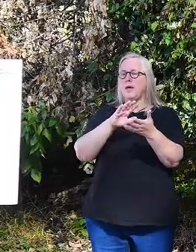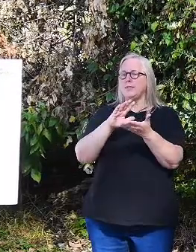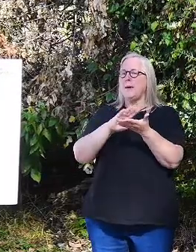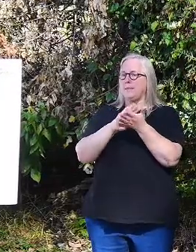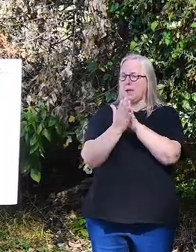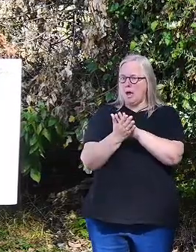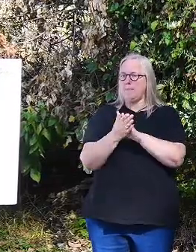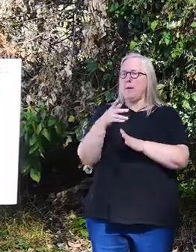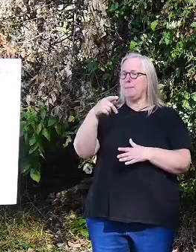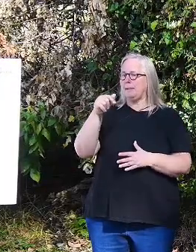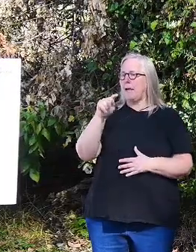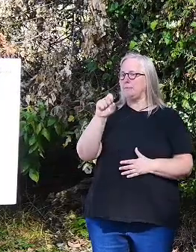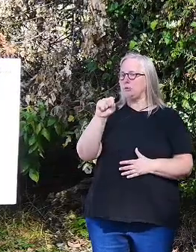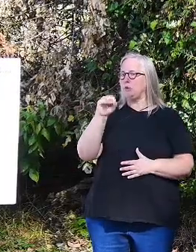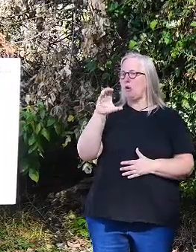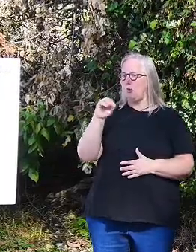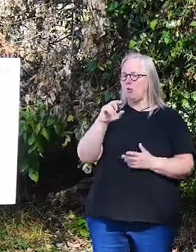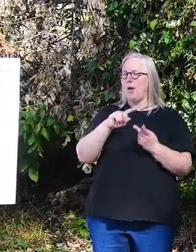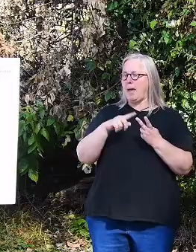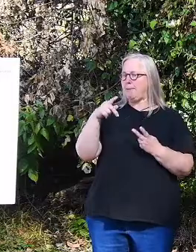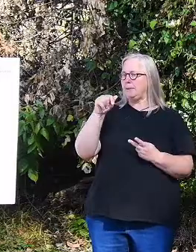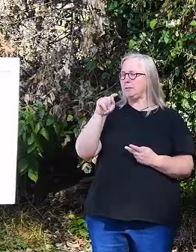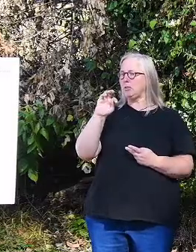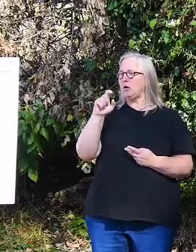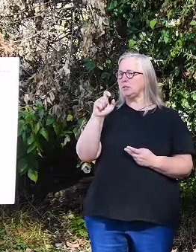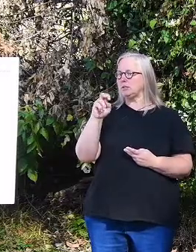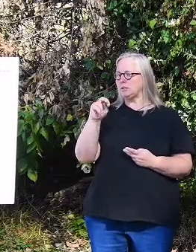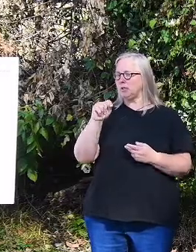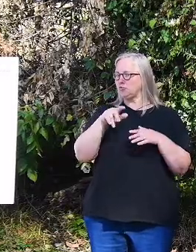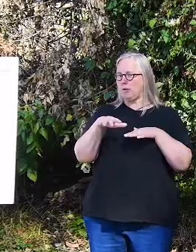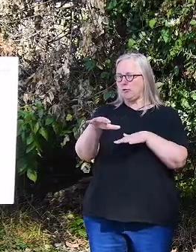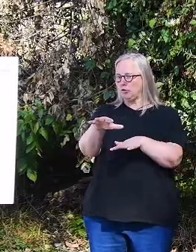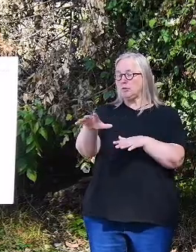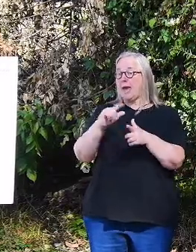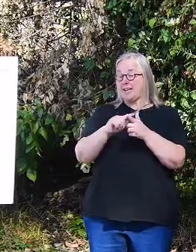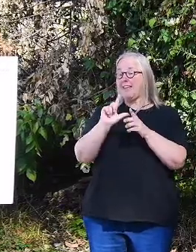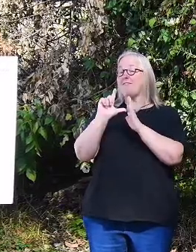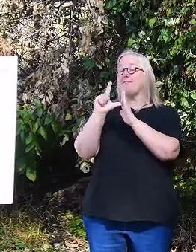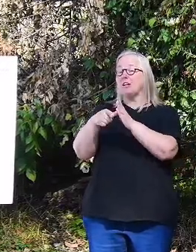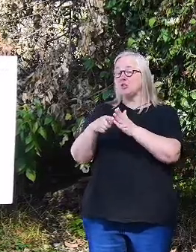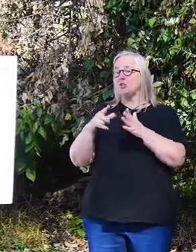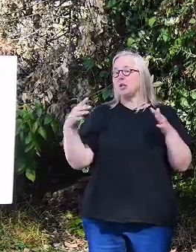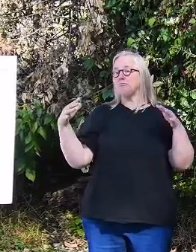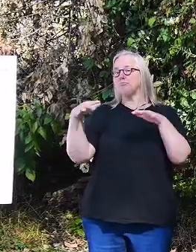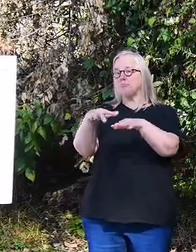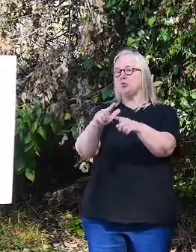rivers, and eventually lead to our Chesapeake Bay.